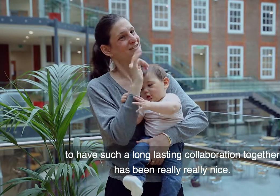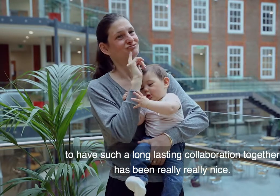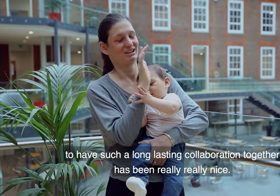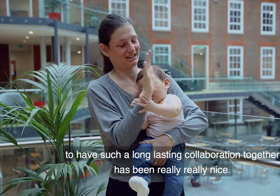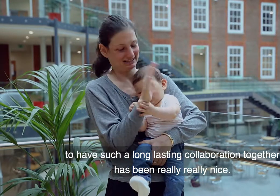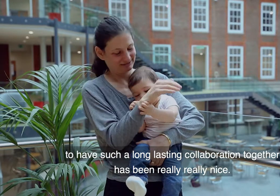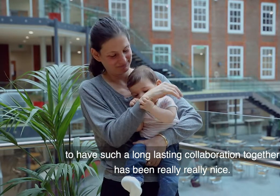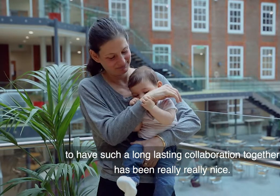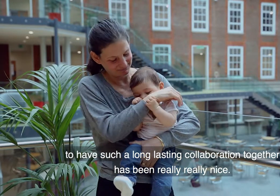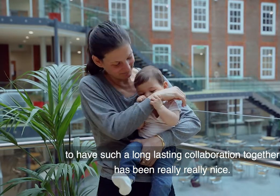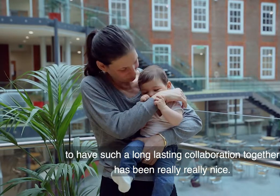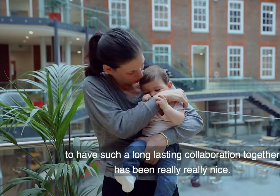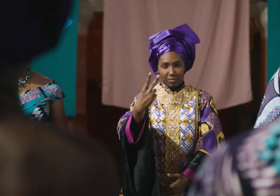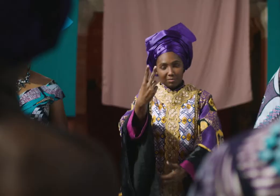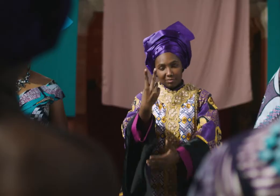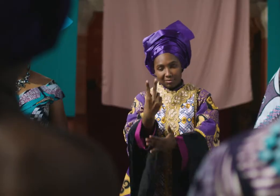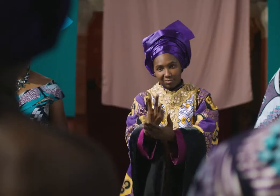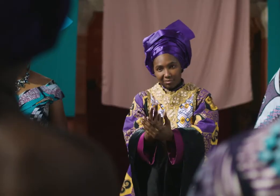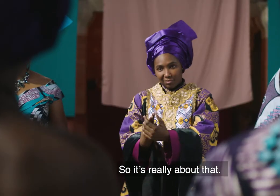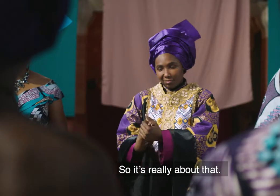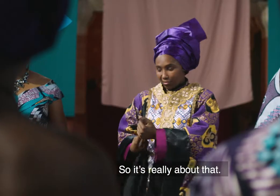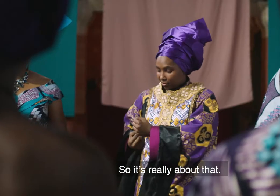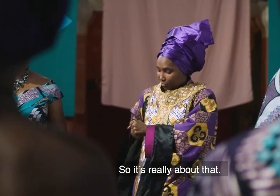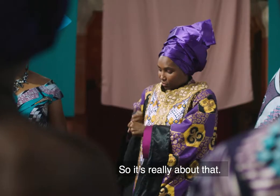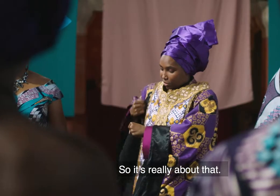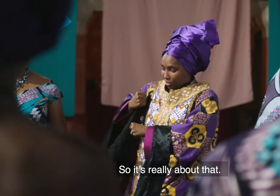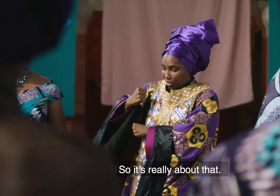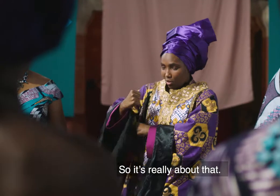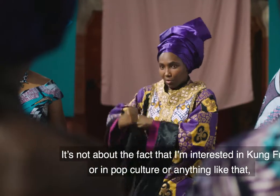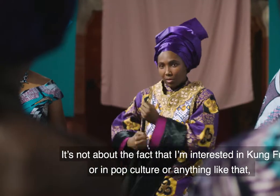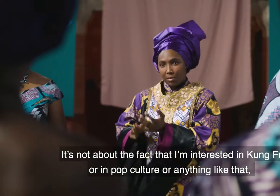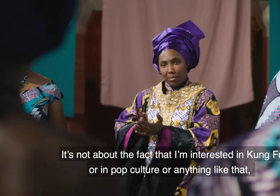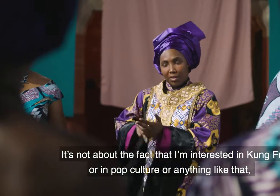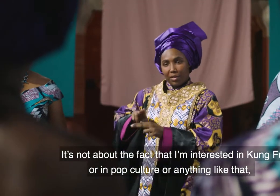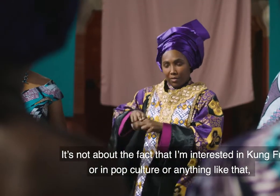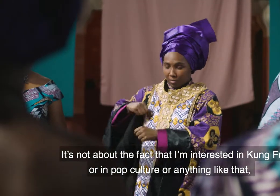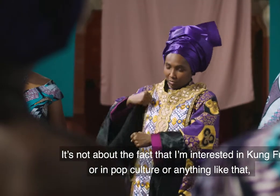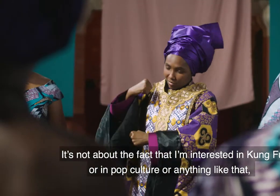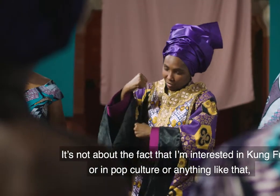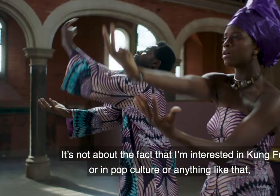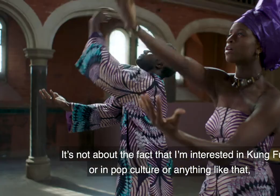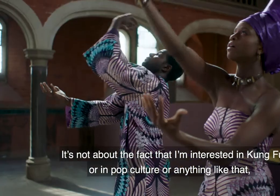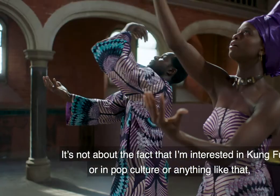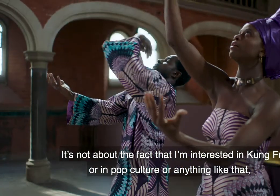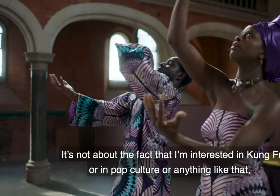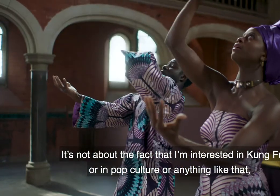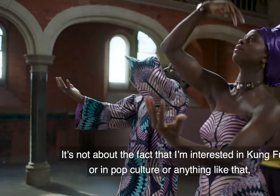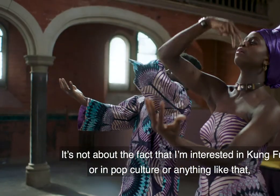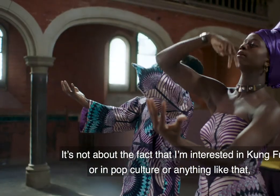has been really, really nice. So it's really about that. It's not about the fact that I'm interested in kung fu or in pop culture or